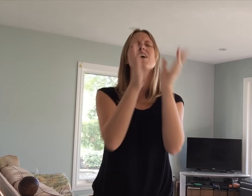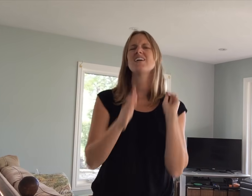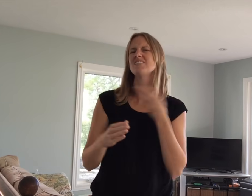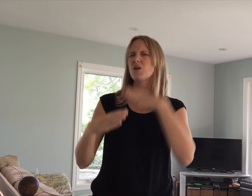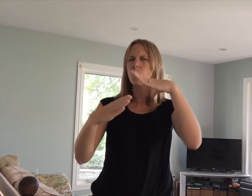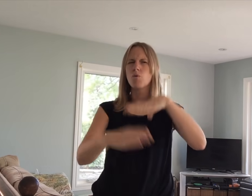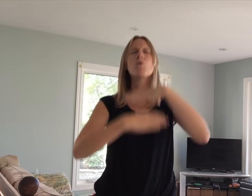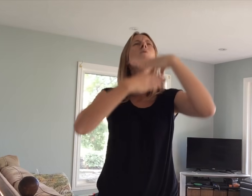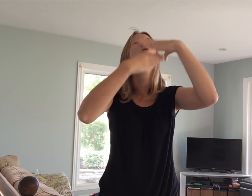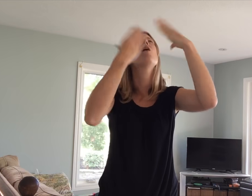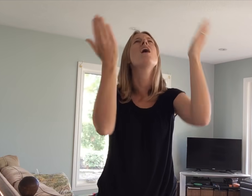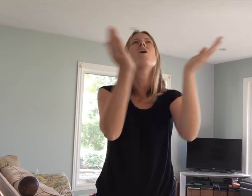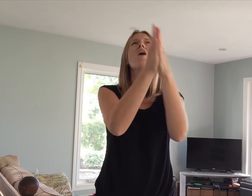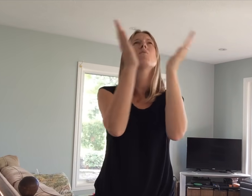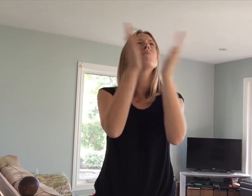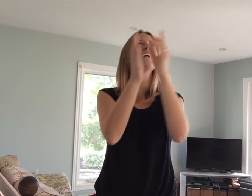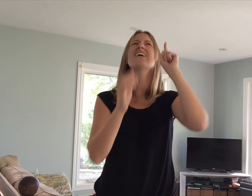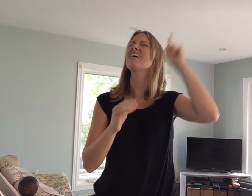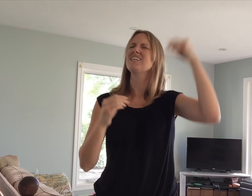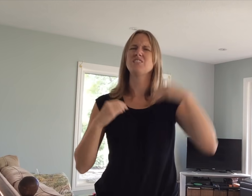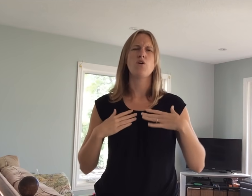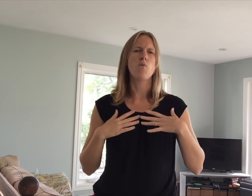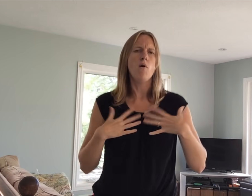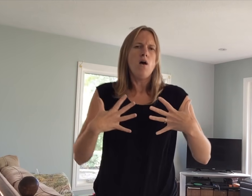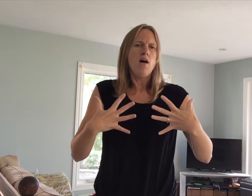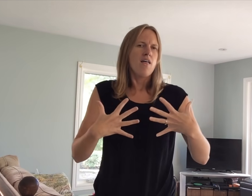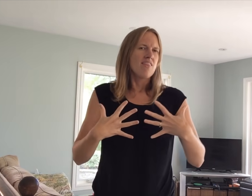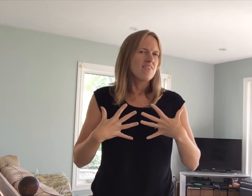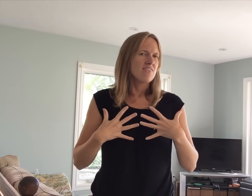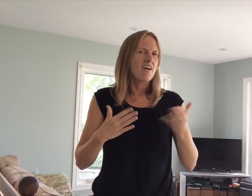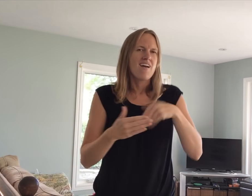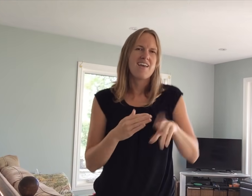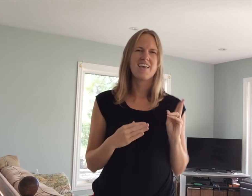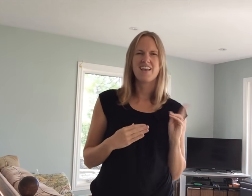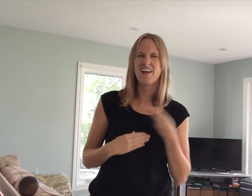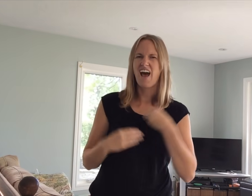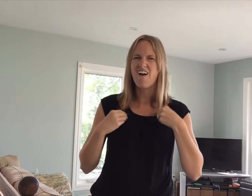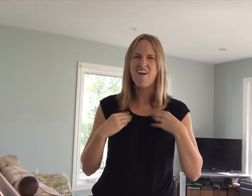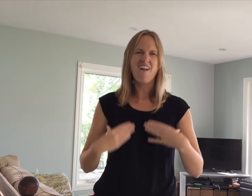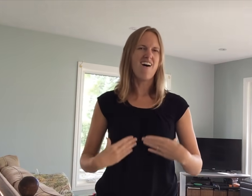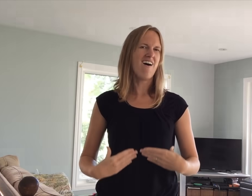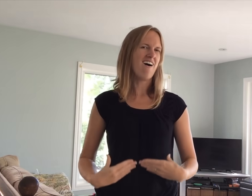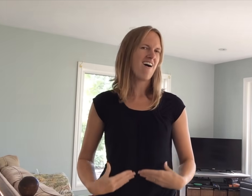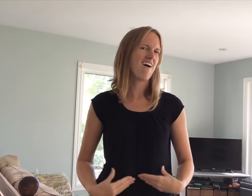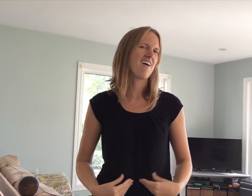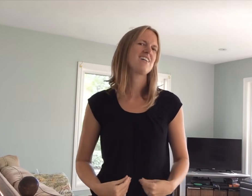praise We pour out our praise It's your breath in our lungs